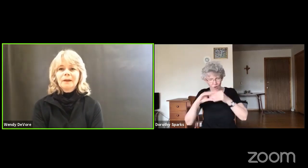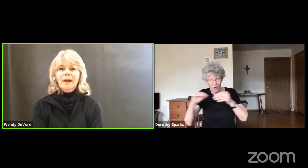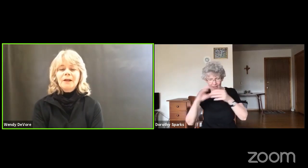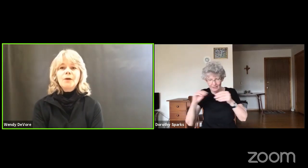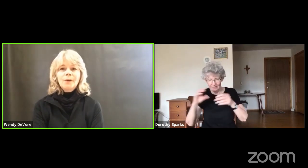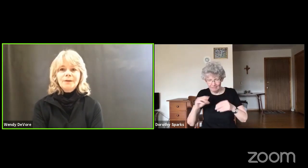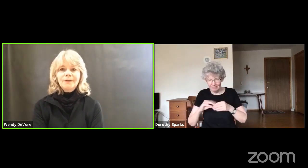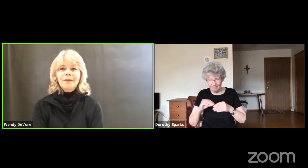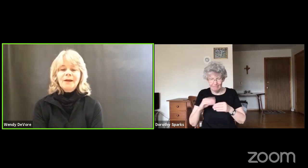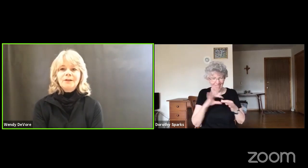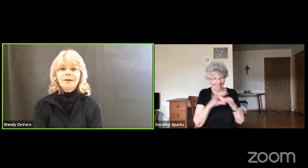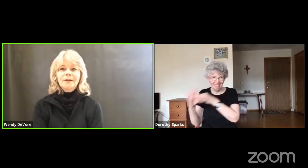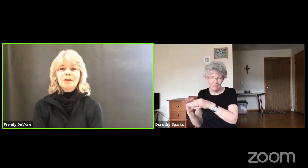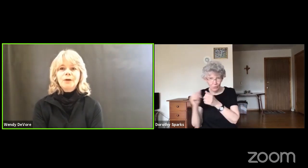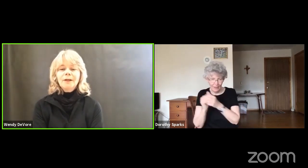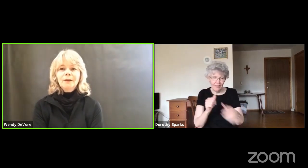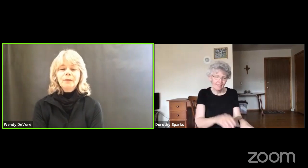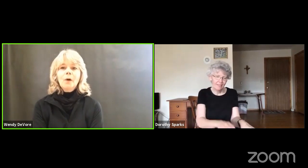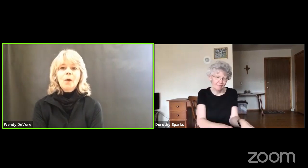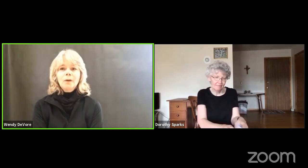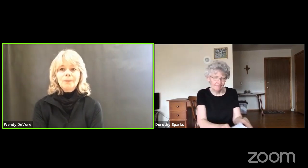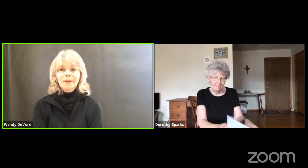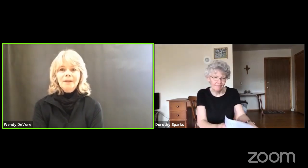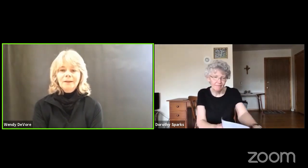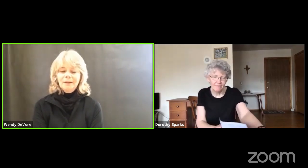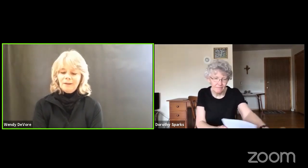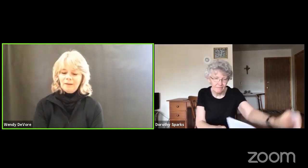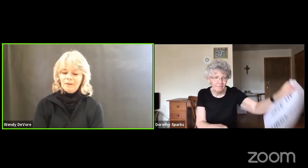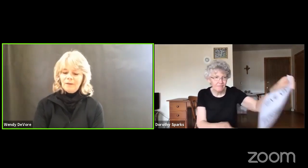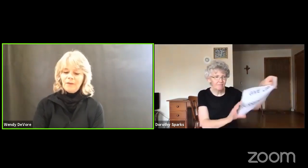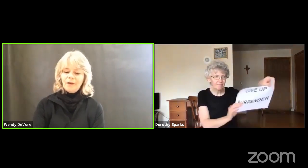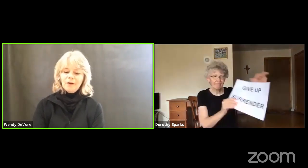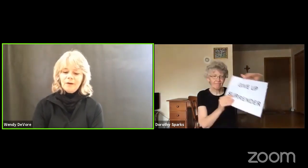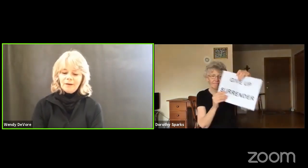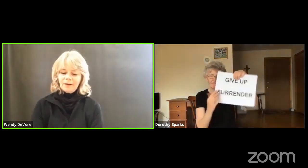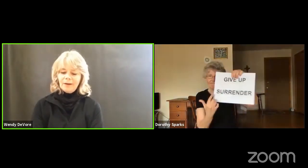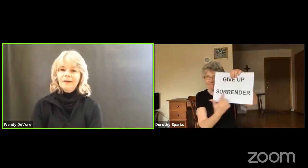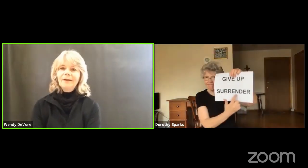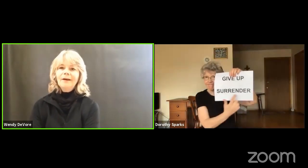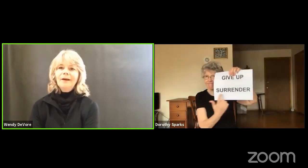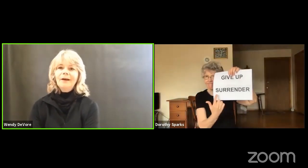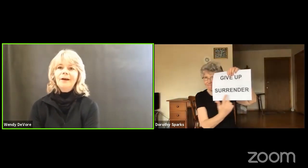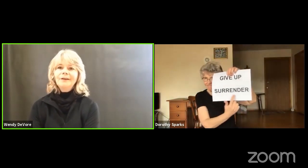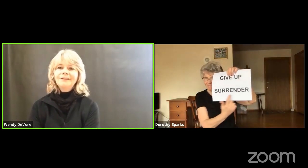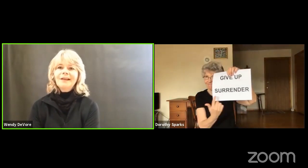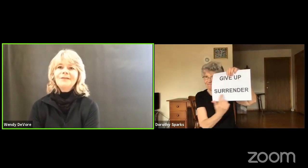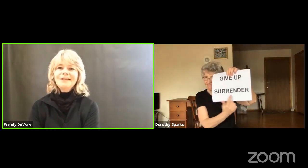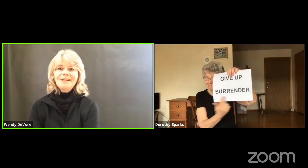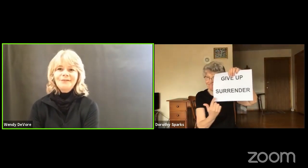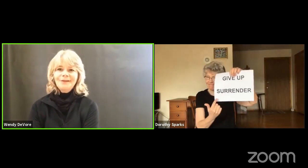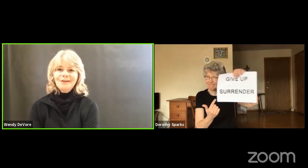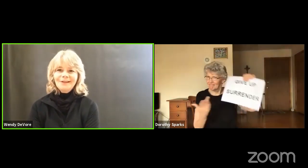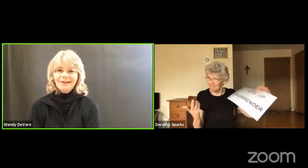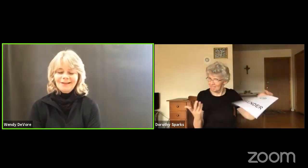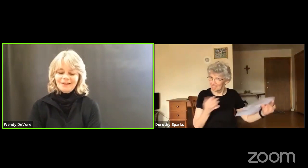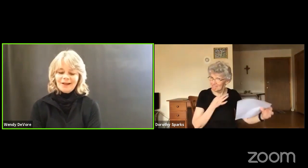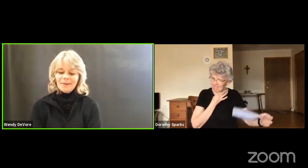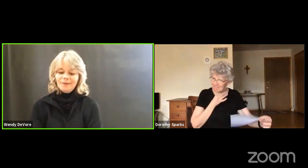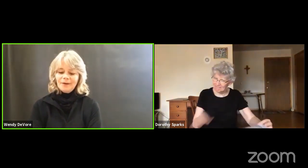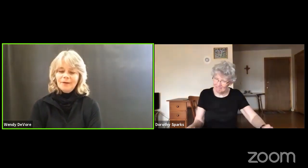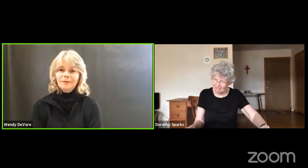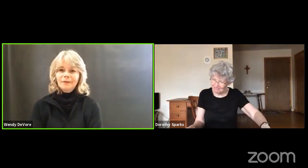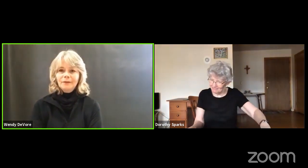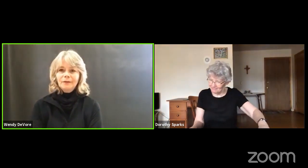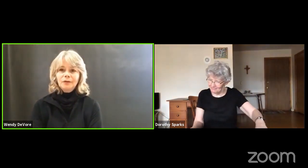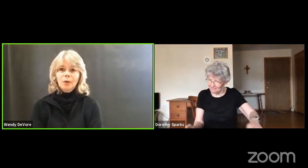I noticed that during Holy Week, that there are 7 different